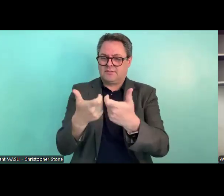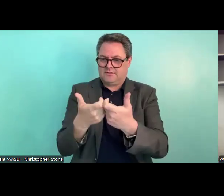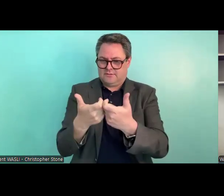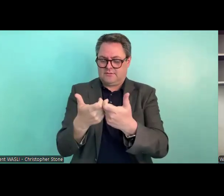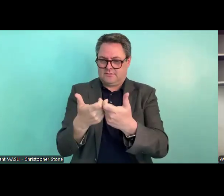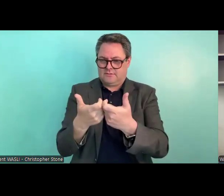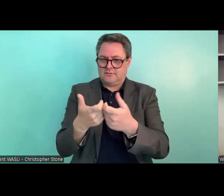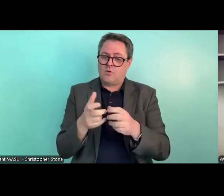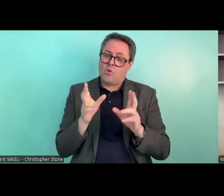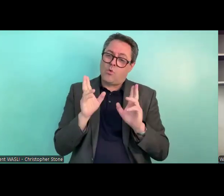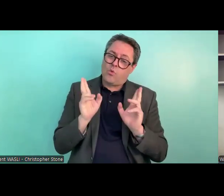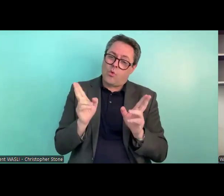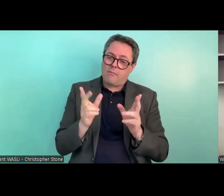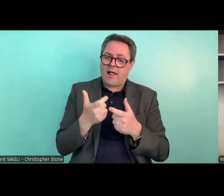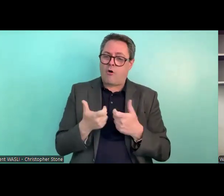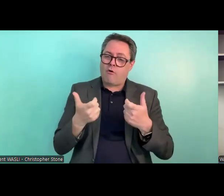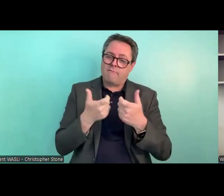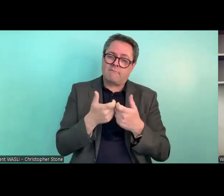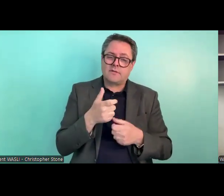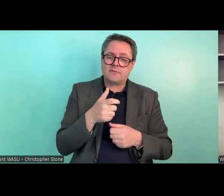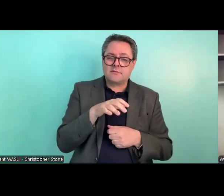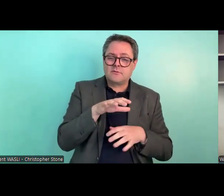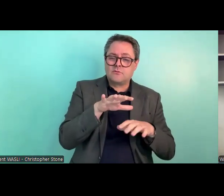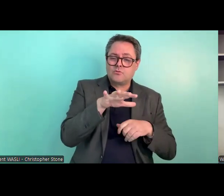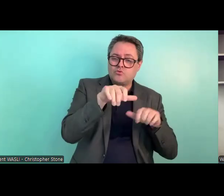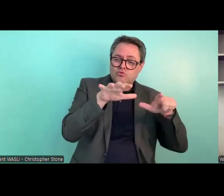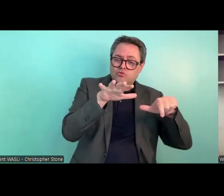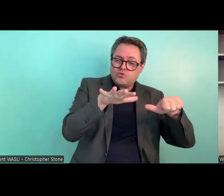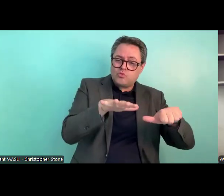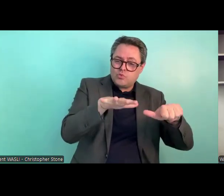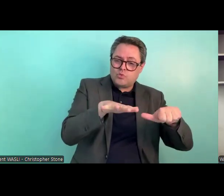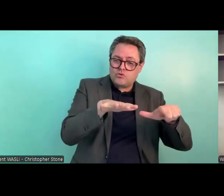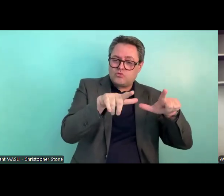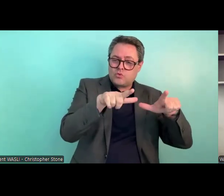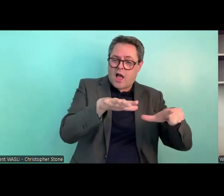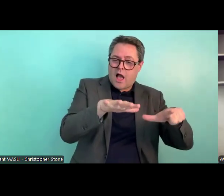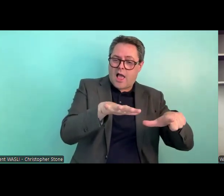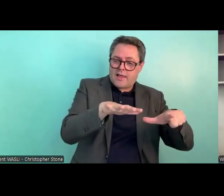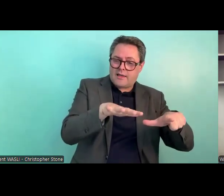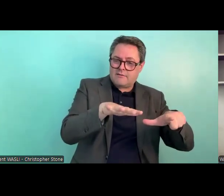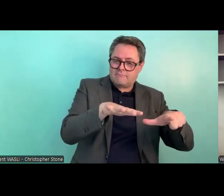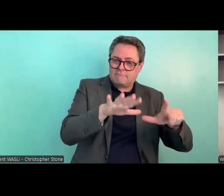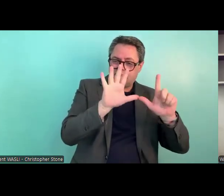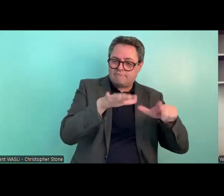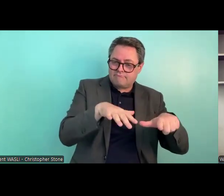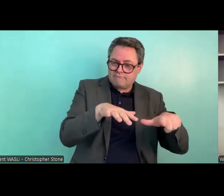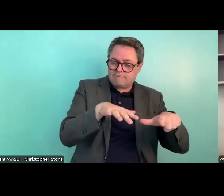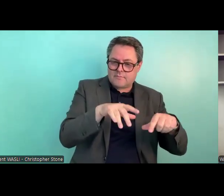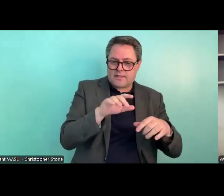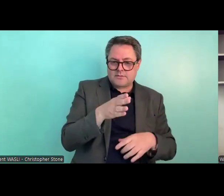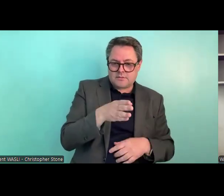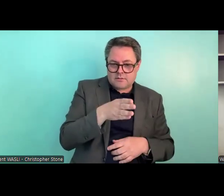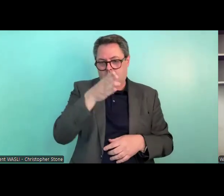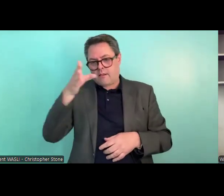And also next year we will be having our Congress alongside WFD. Normally we have that event in June or